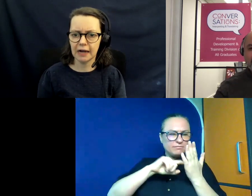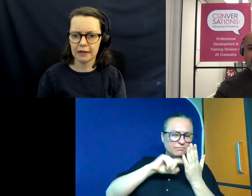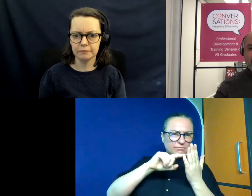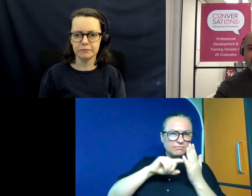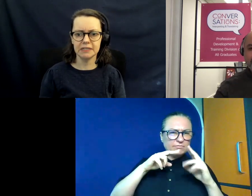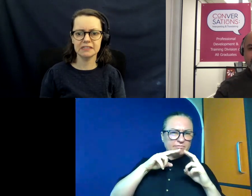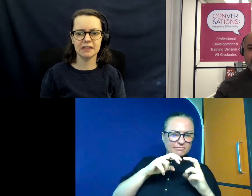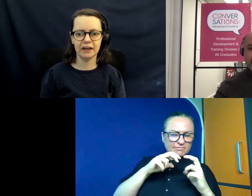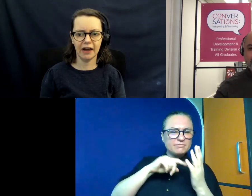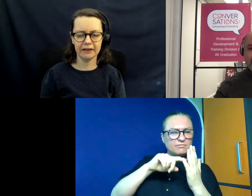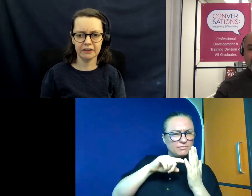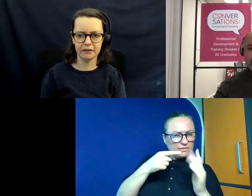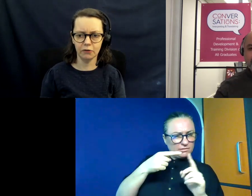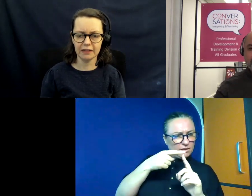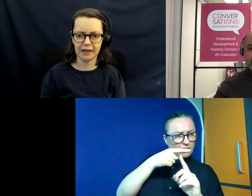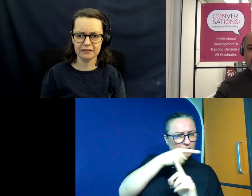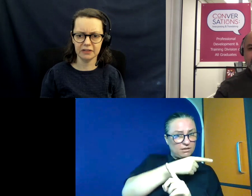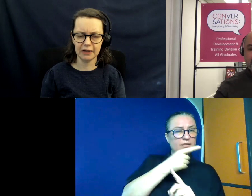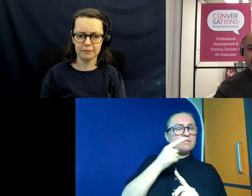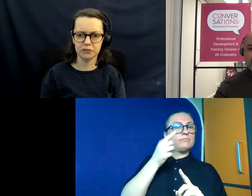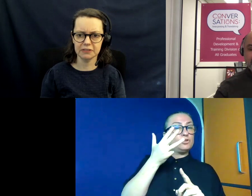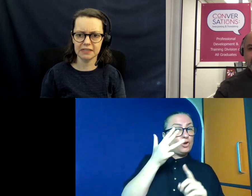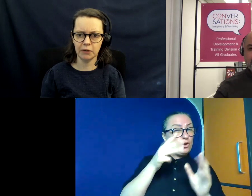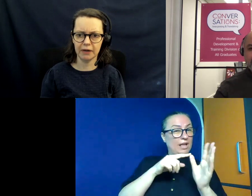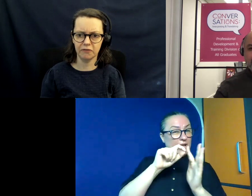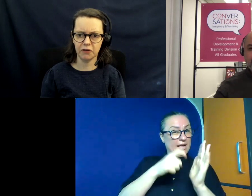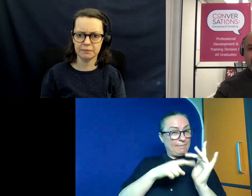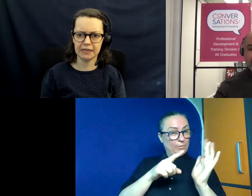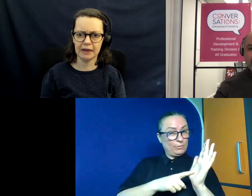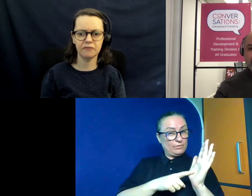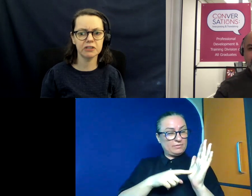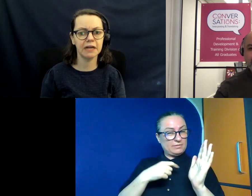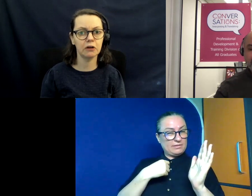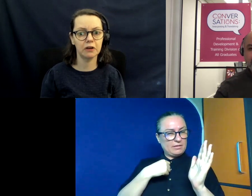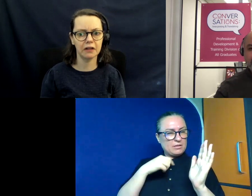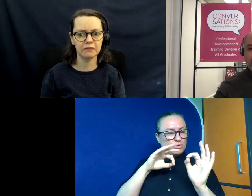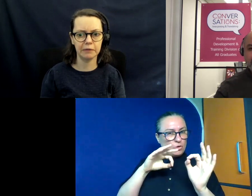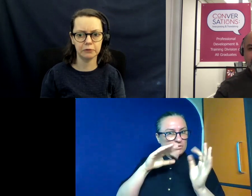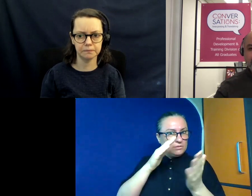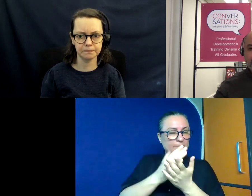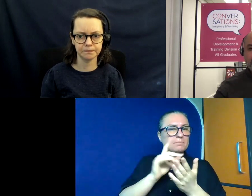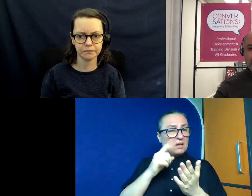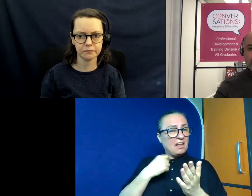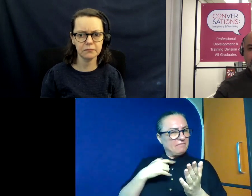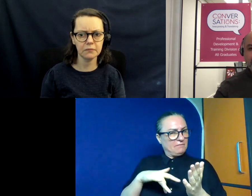Actually, yesterday I had a look at that to see when it first began. It first began on the 9th of April.